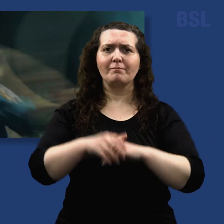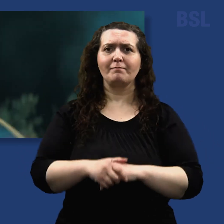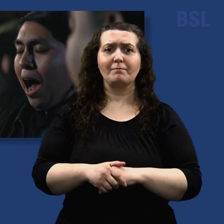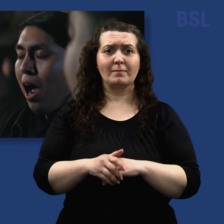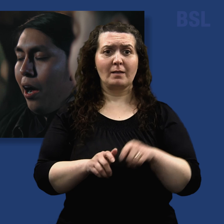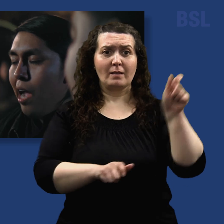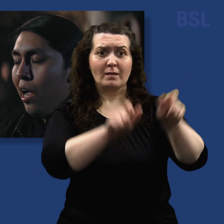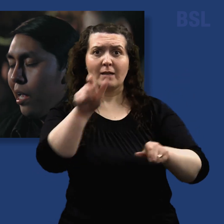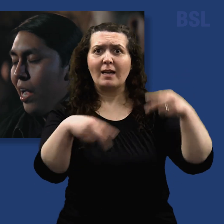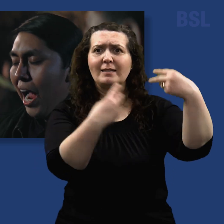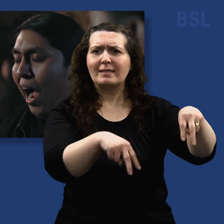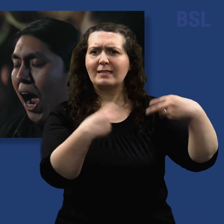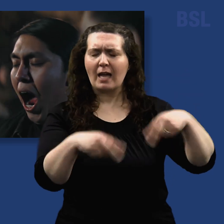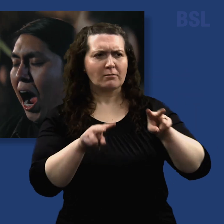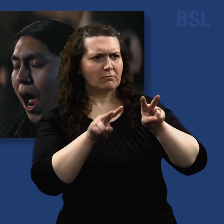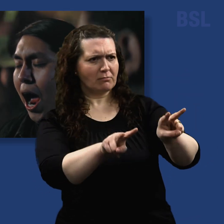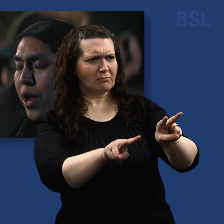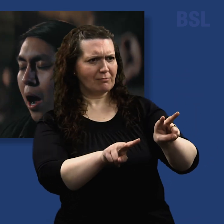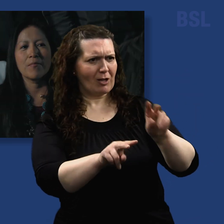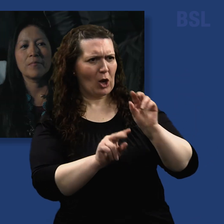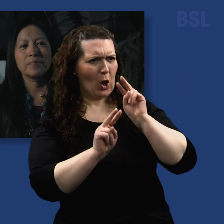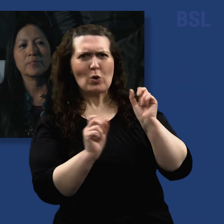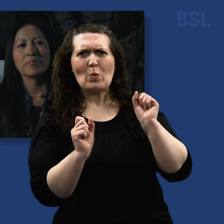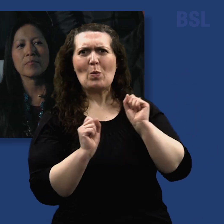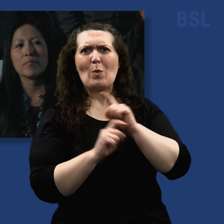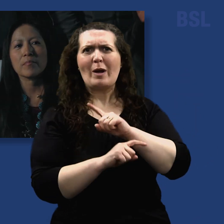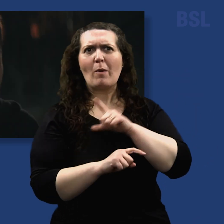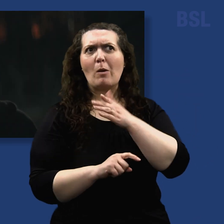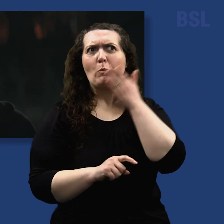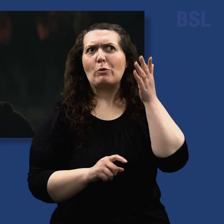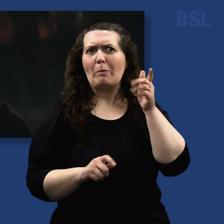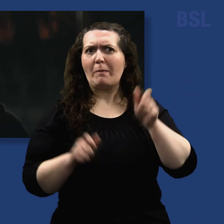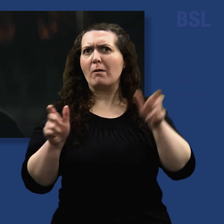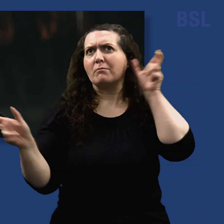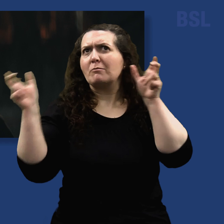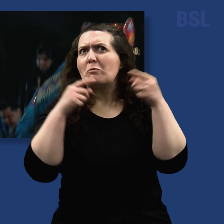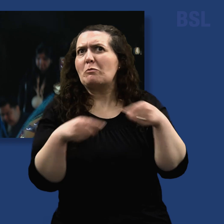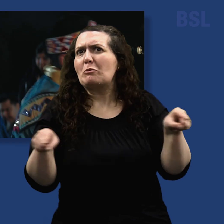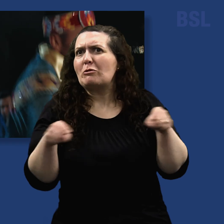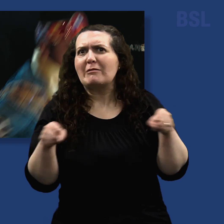Those who dance often appear strange or awkward to those who cannot hear the music.